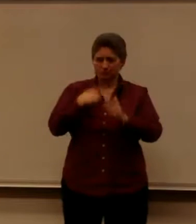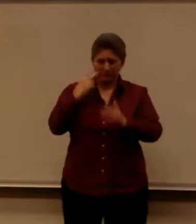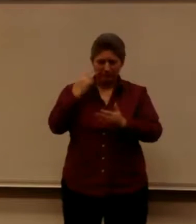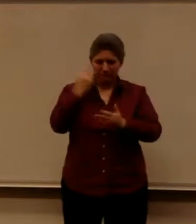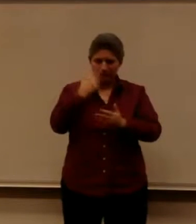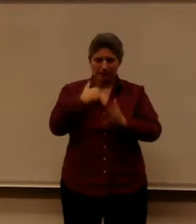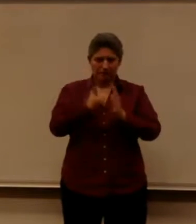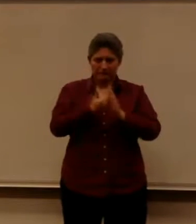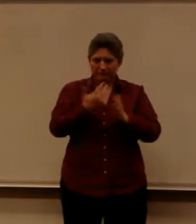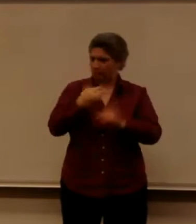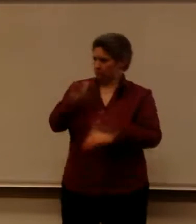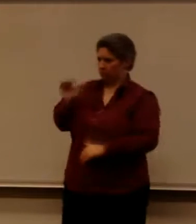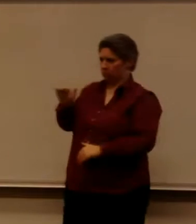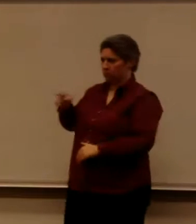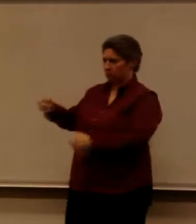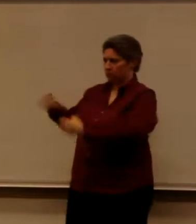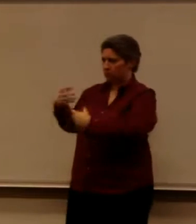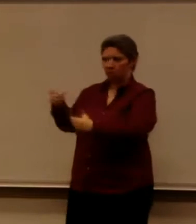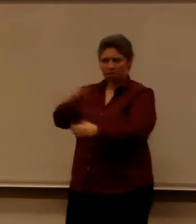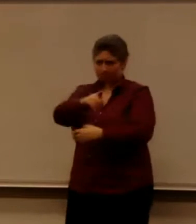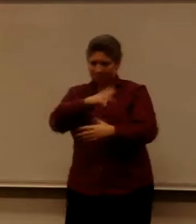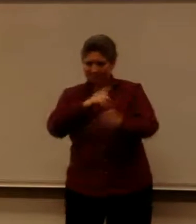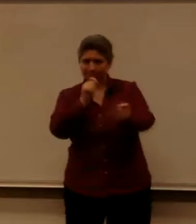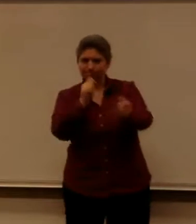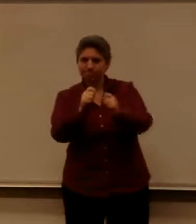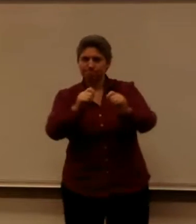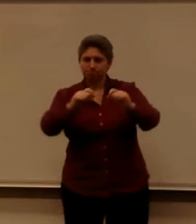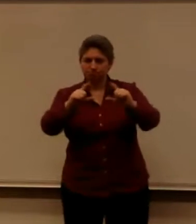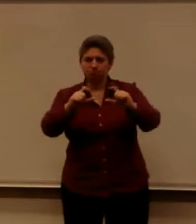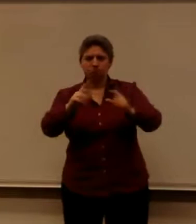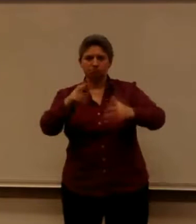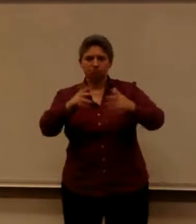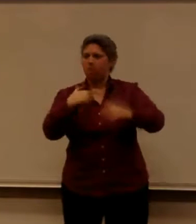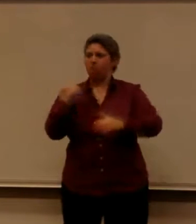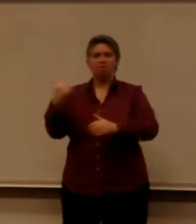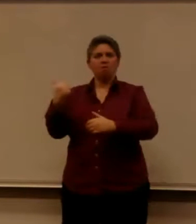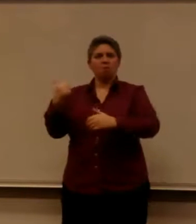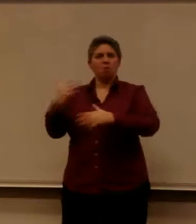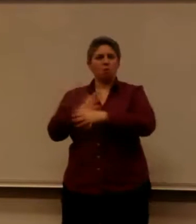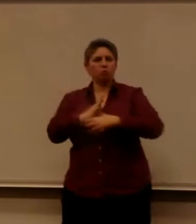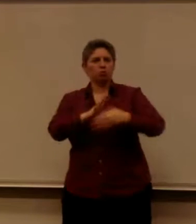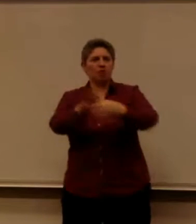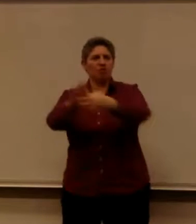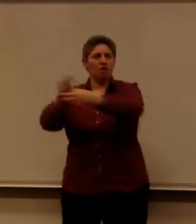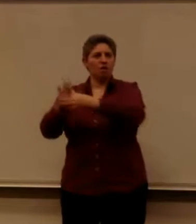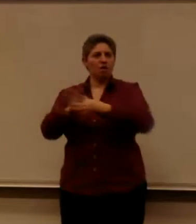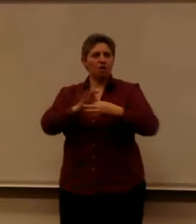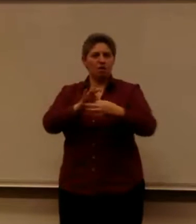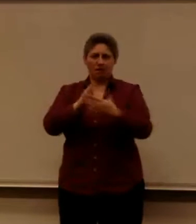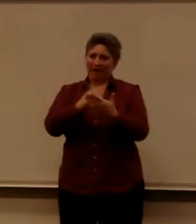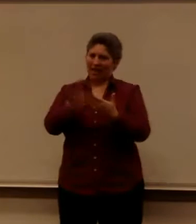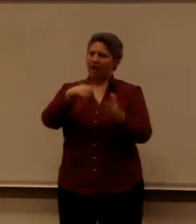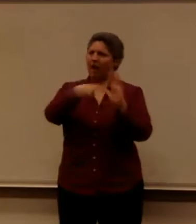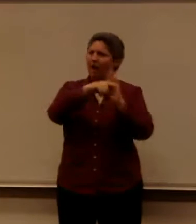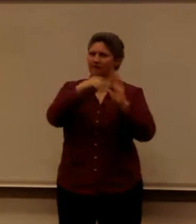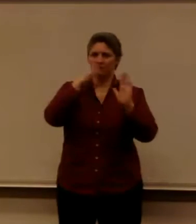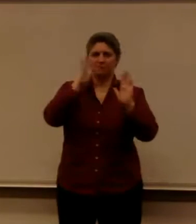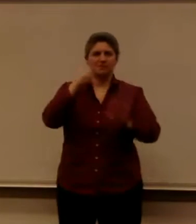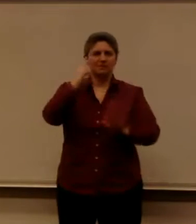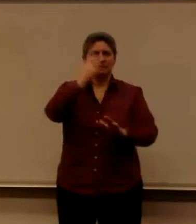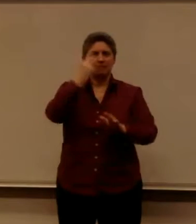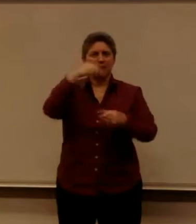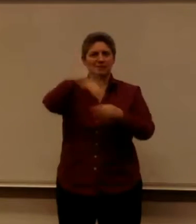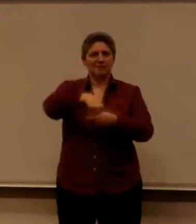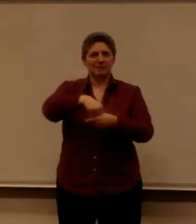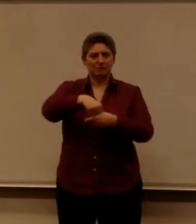support other organisations with their own deafblind policy, giving general advice and expertise, how to tailor our communication and make sure that